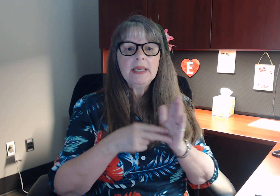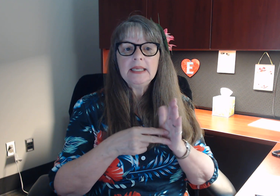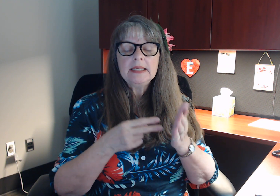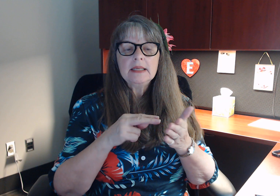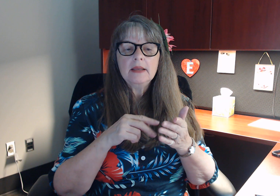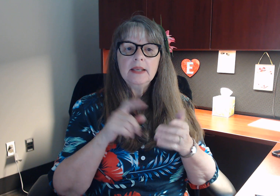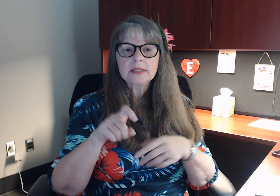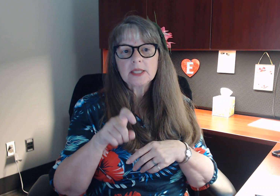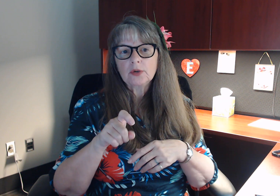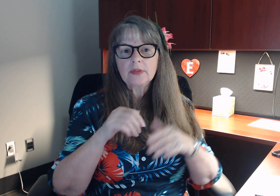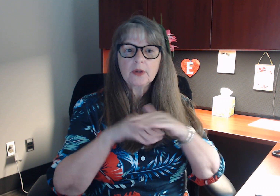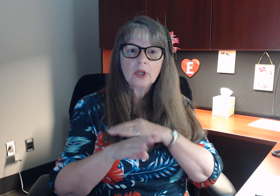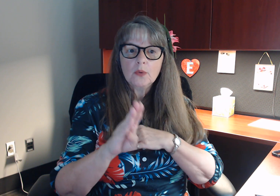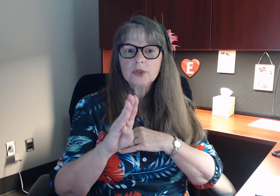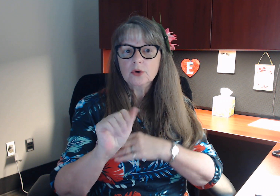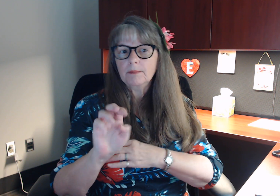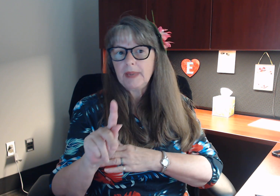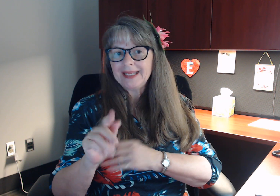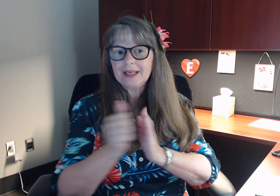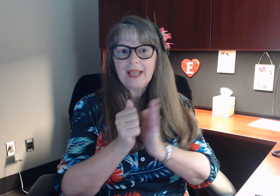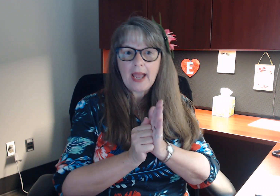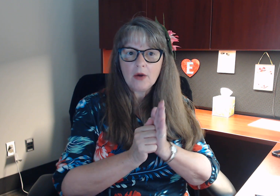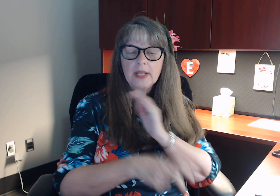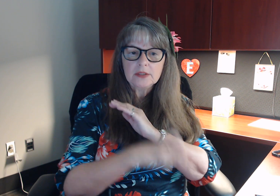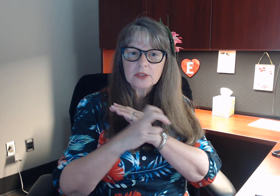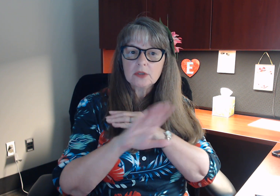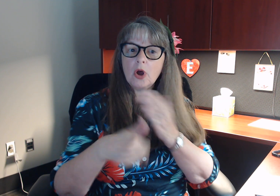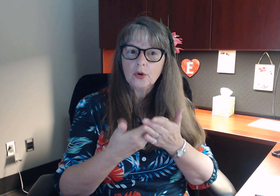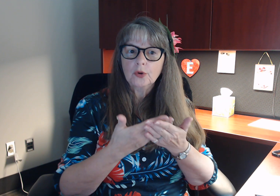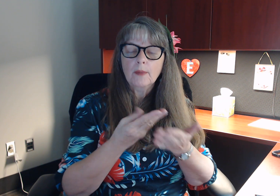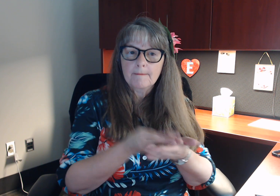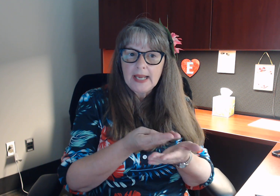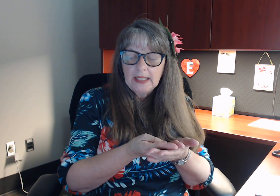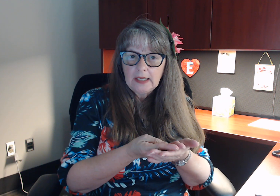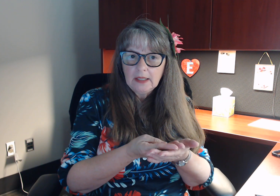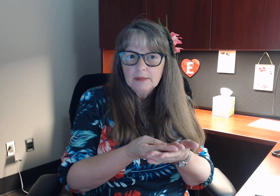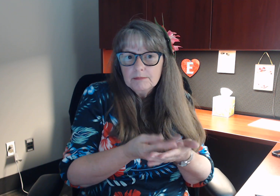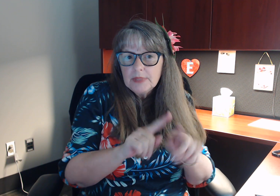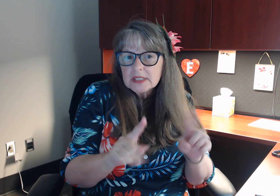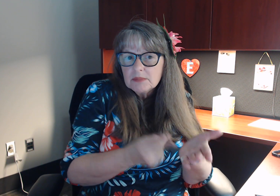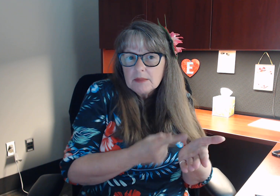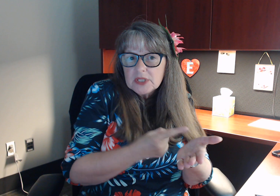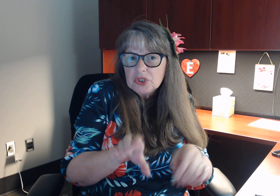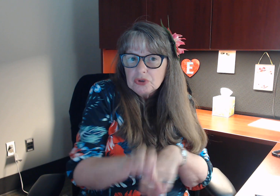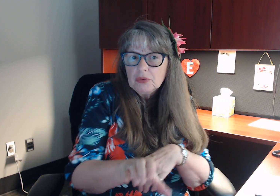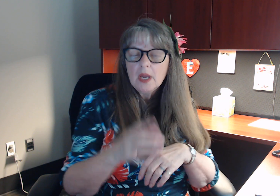mean necessarily that they're going to go into your bank account and steal all your money, but sometimes they do.